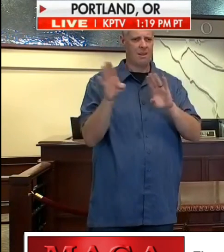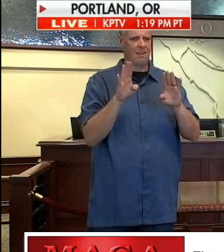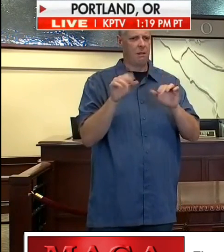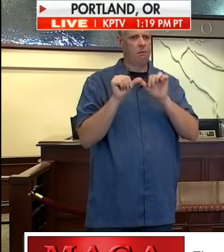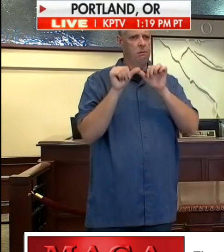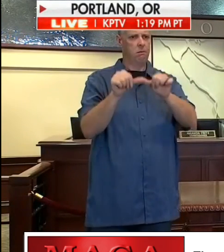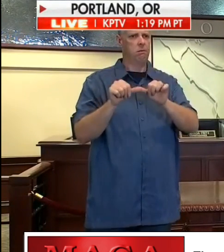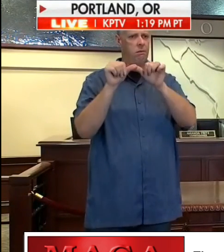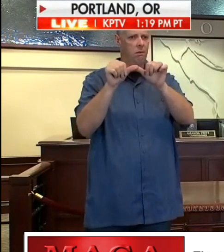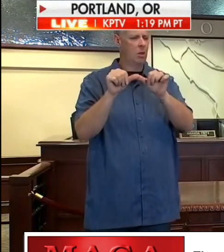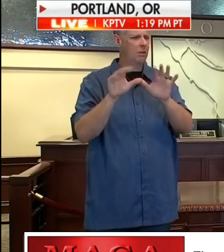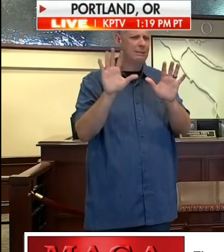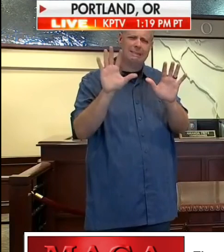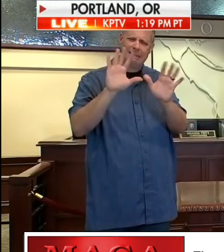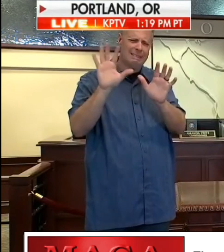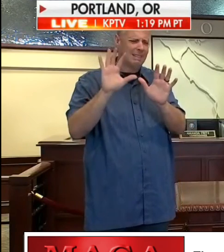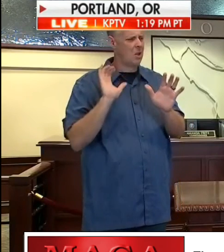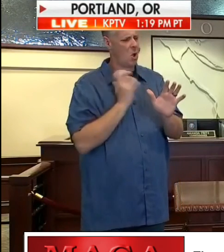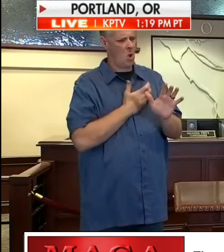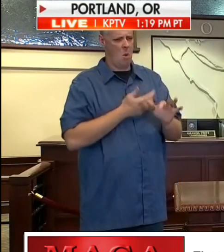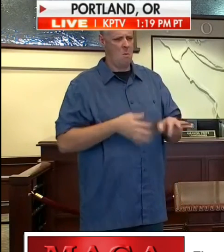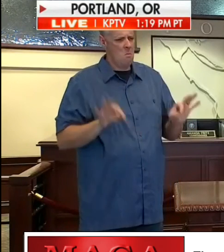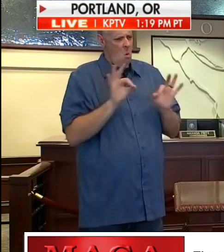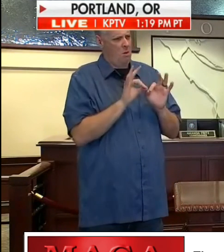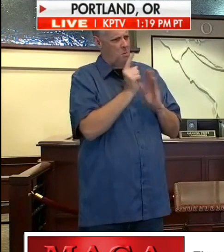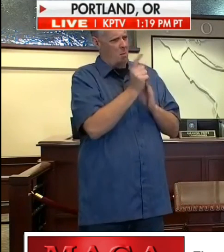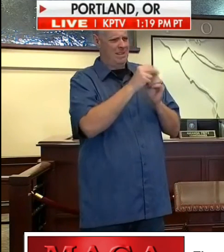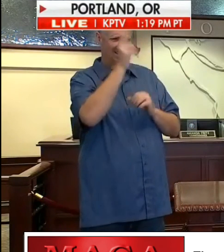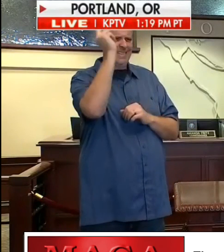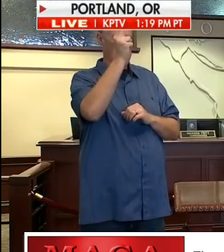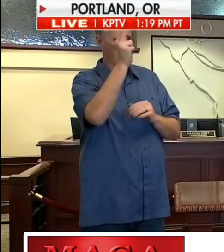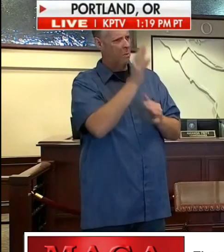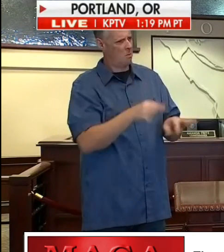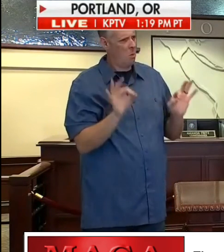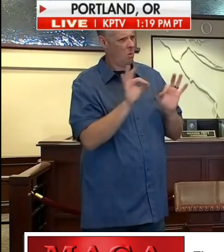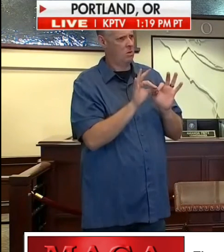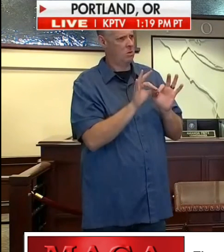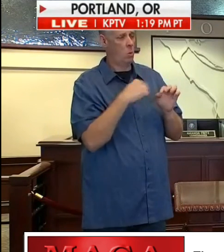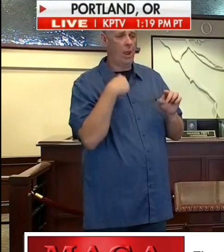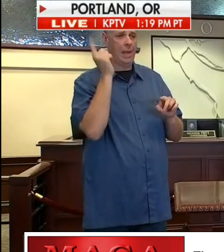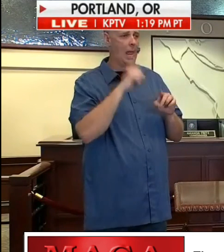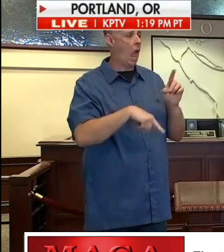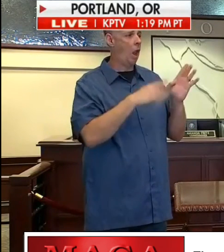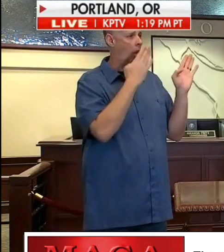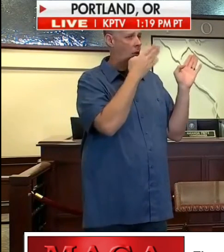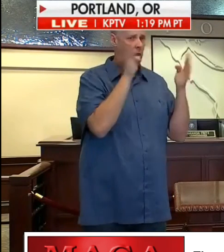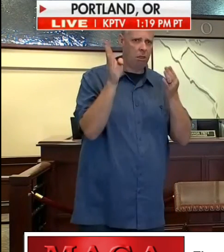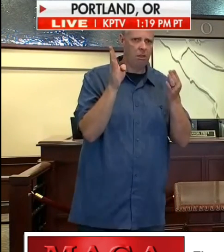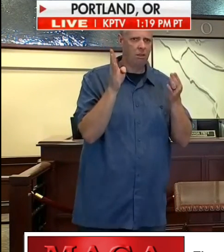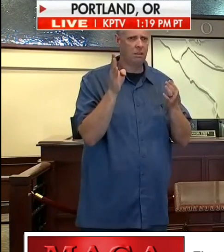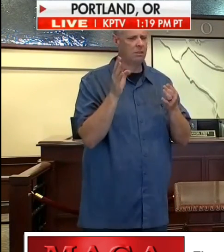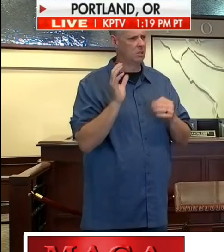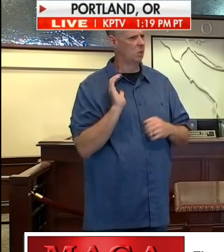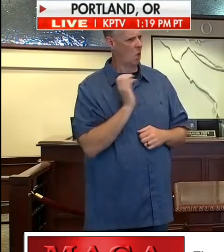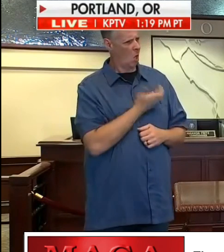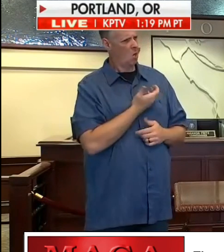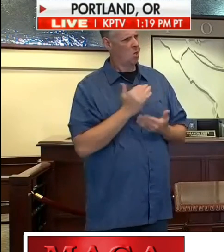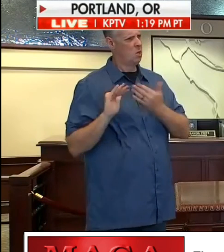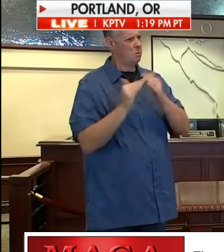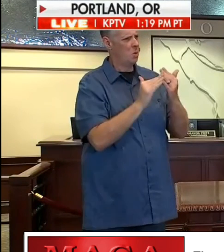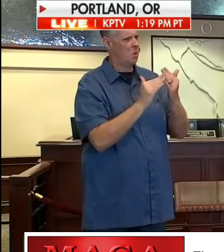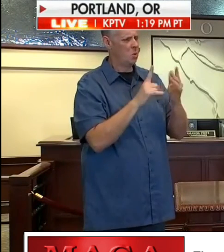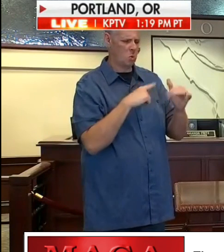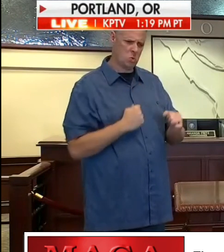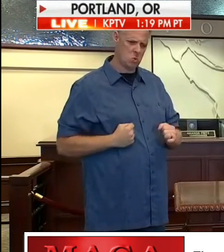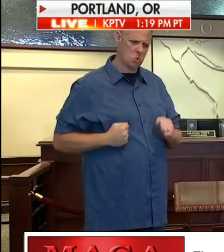cannot allow this critical moment in our history to be hijacked. This is our community, and we are strong. We